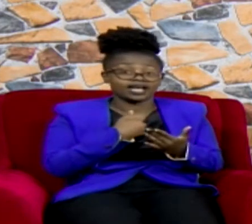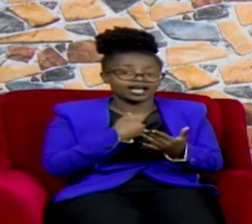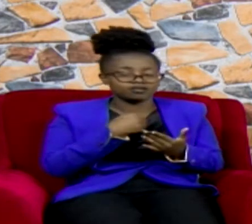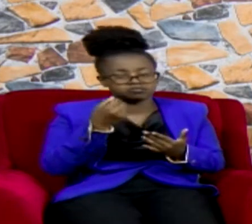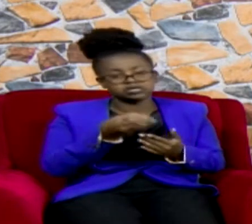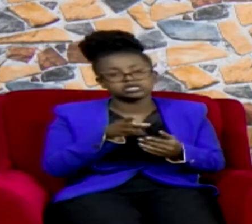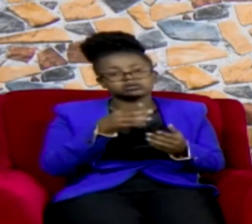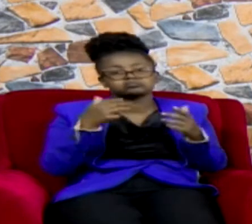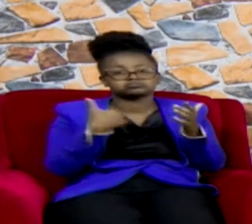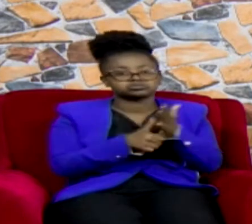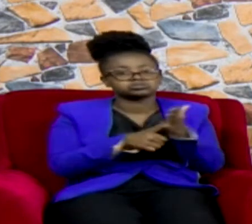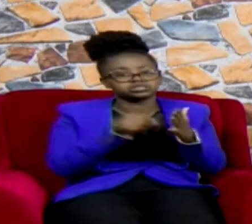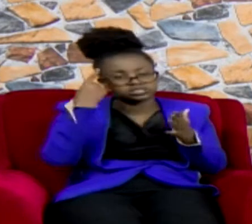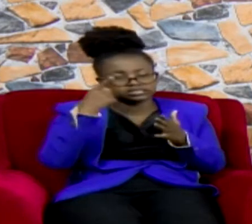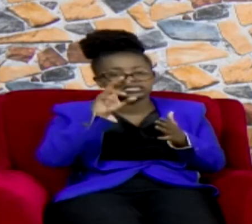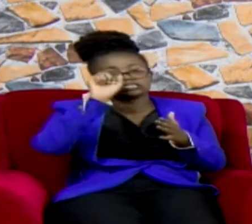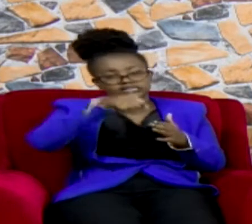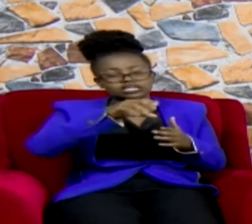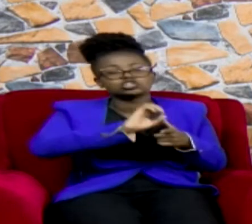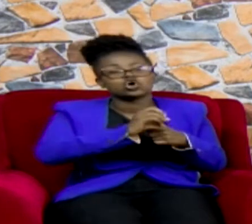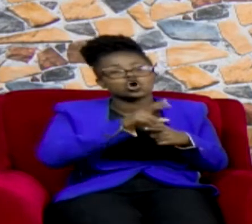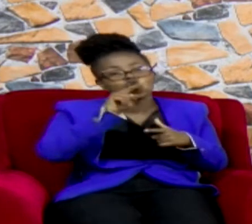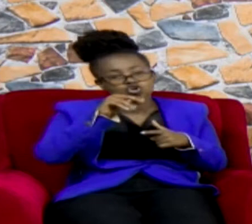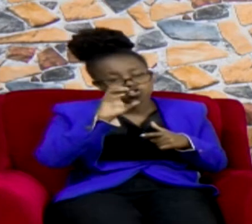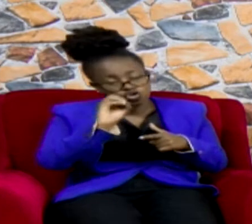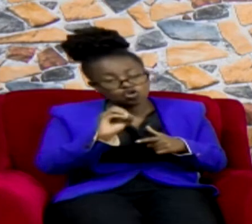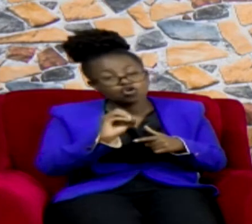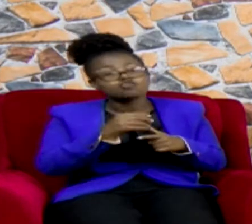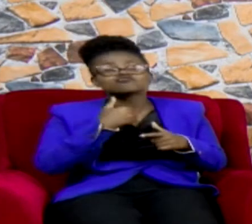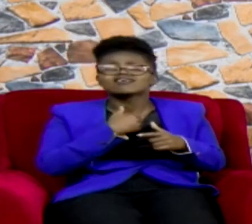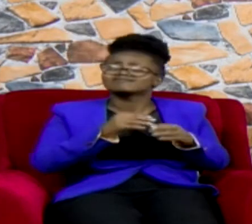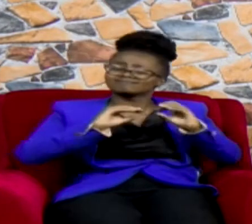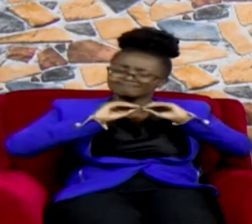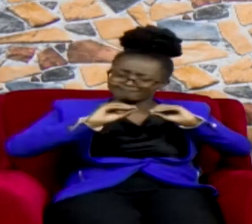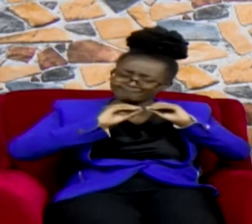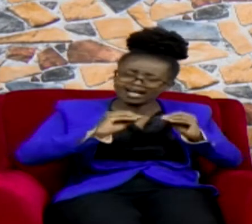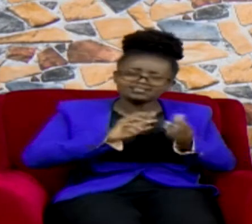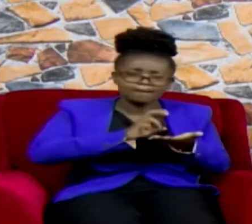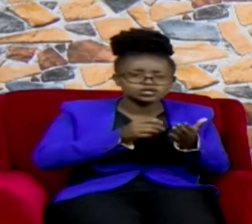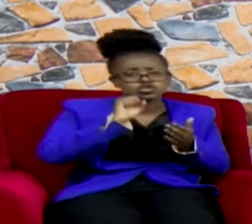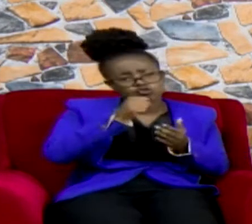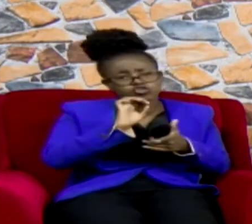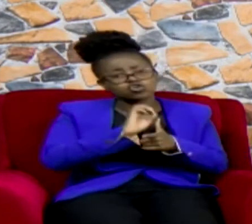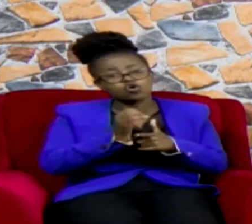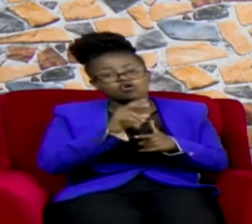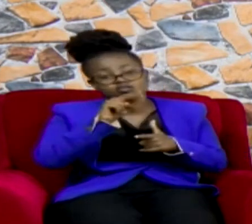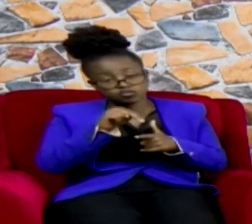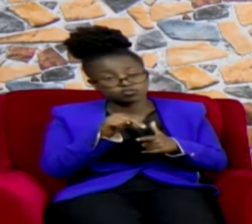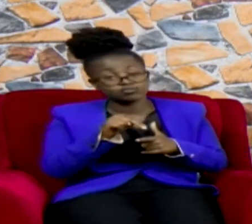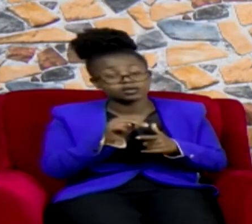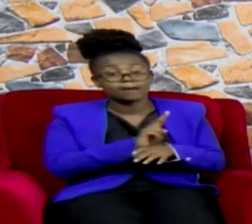understanding yes or no. Okay. So you still have to train them the meaning of yes and no. And yes and no can be used in